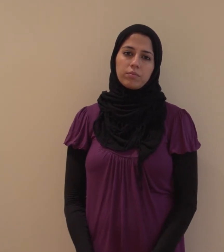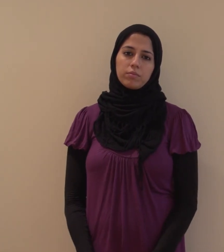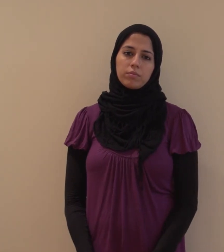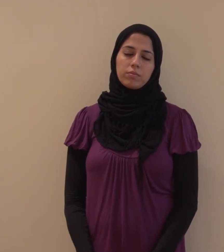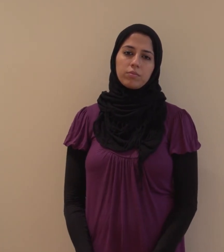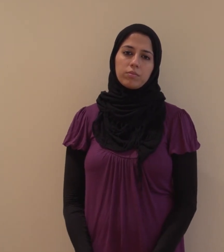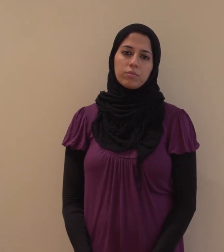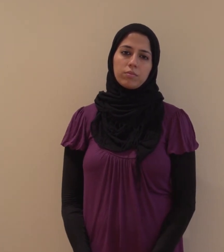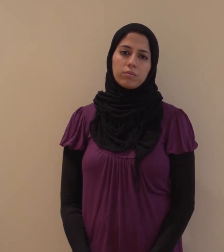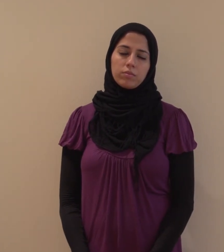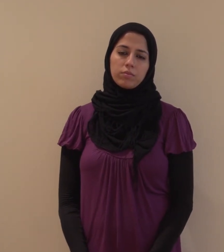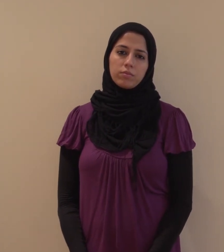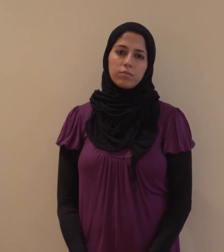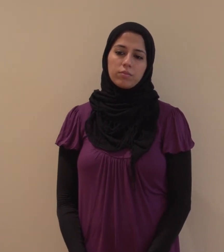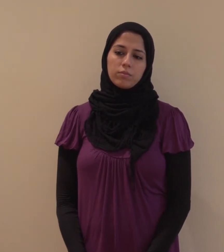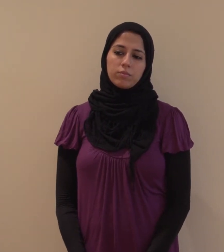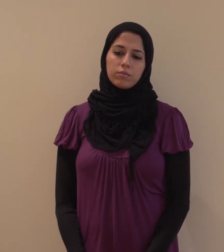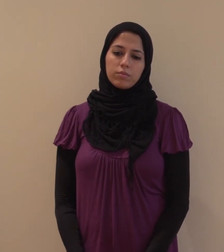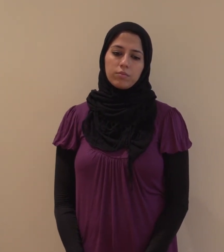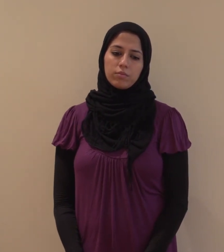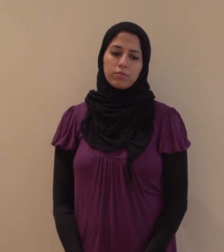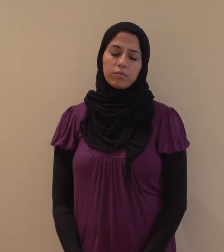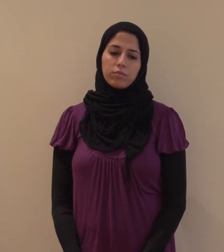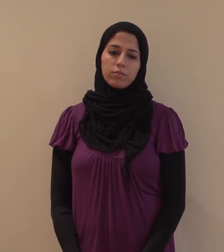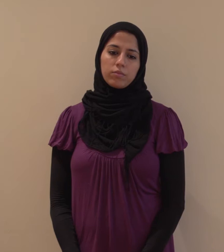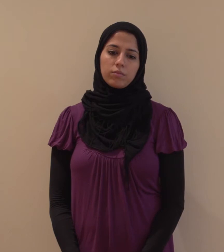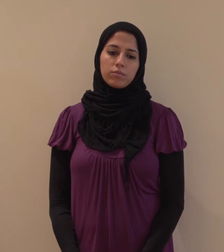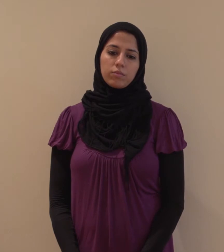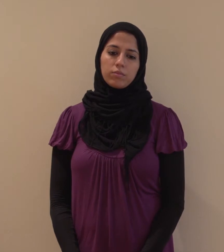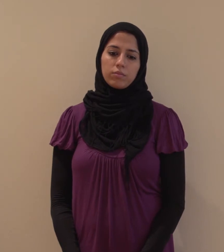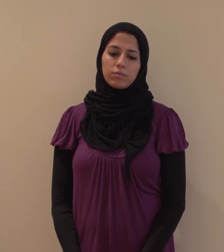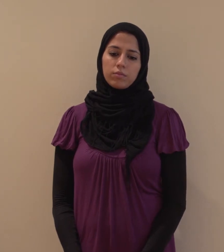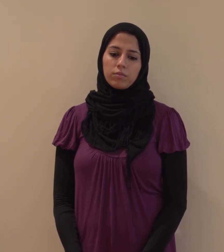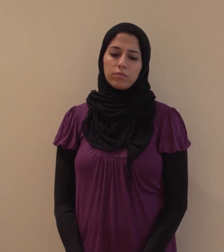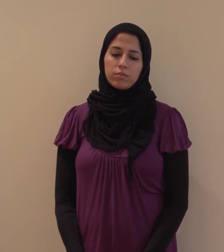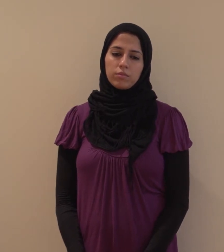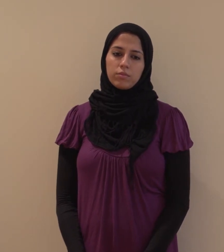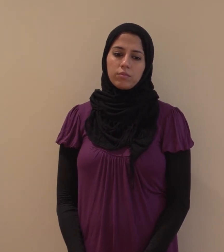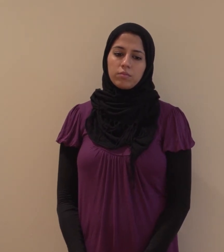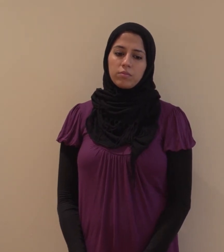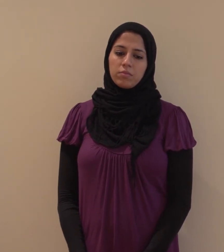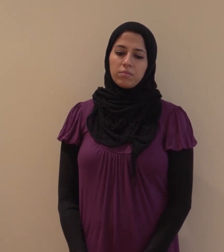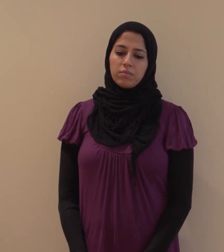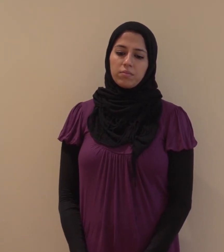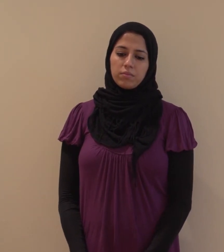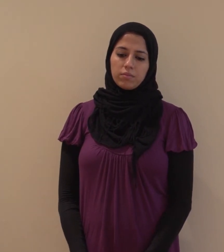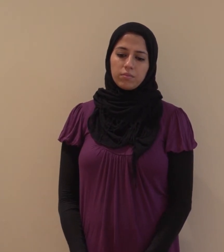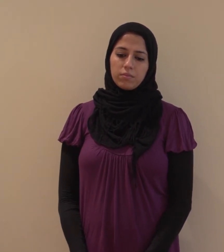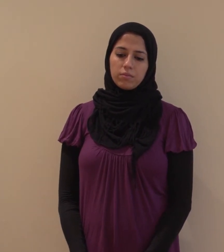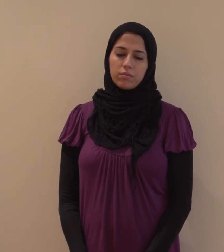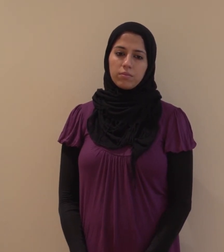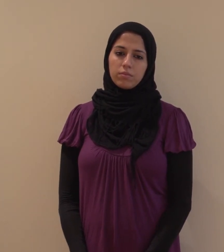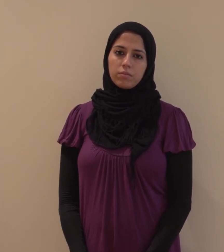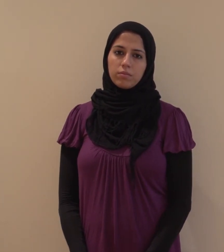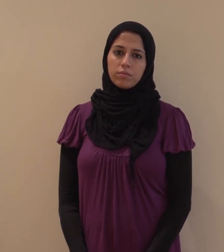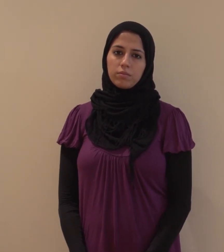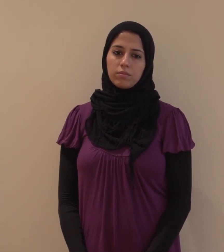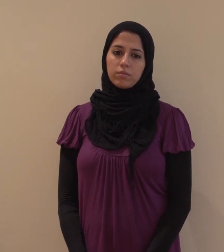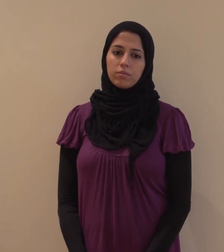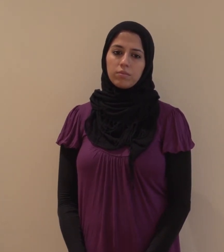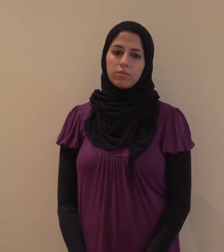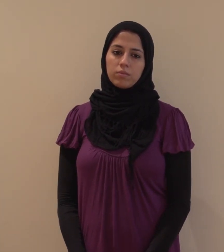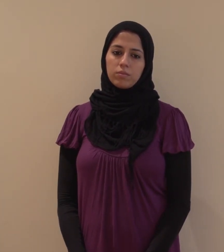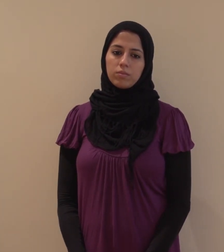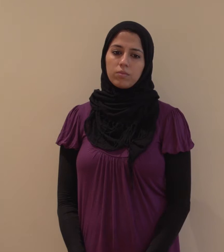and sisters, so this is how we can understand ourselves, that how busy we find ourselves, that we don't have